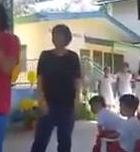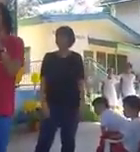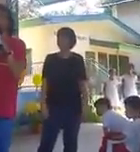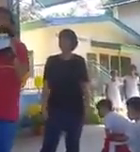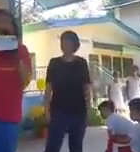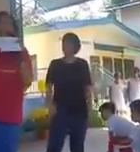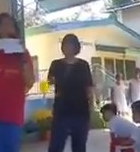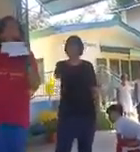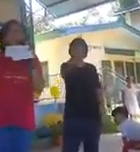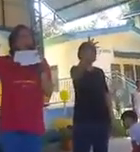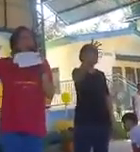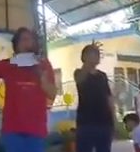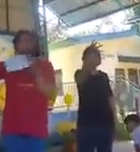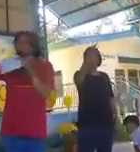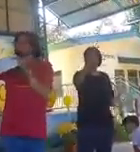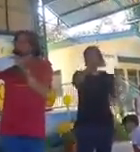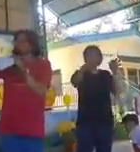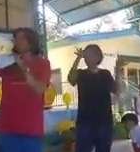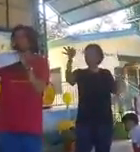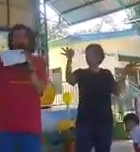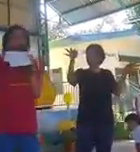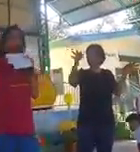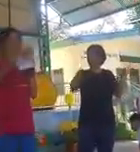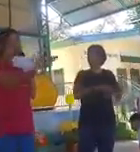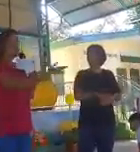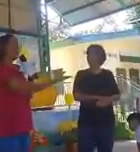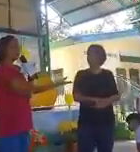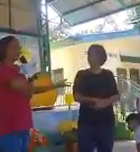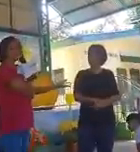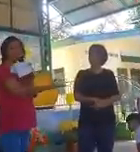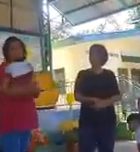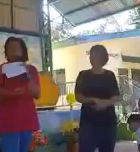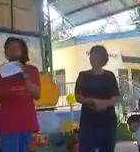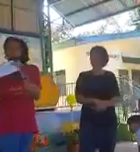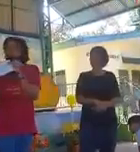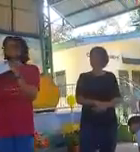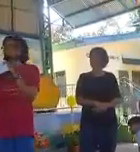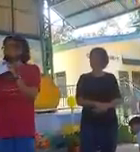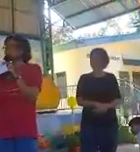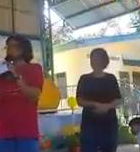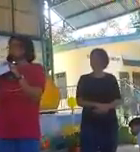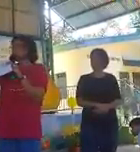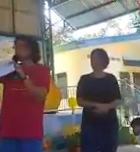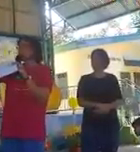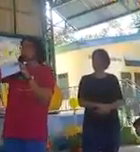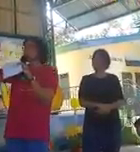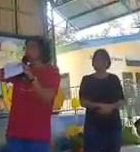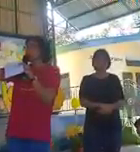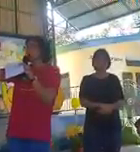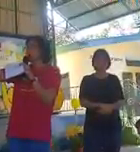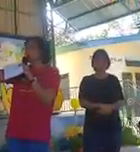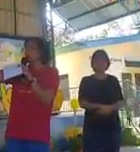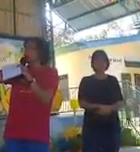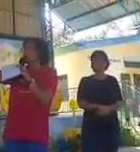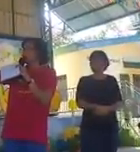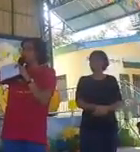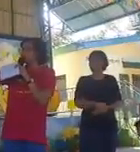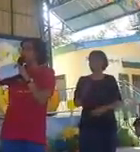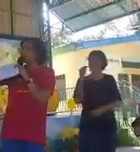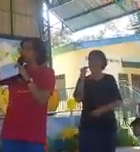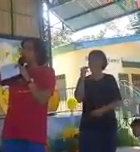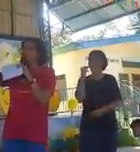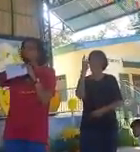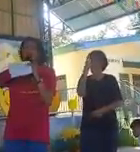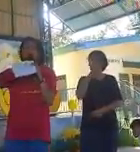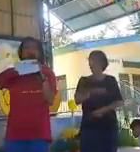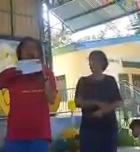at the 4th floor lower balcony level. Sometimes Miss Pearl is the interpreter. We also hold